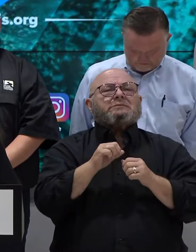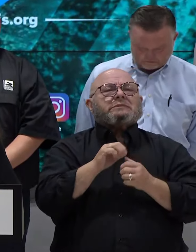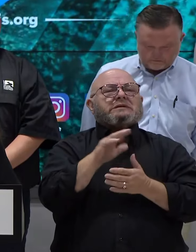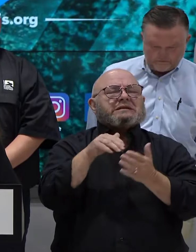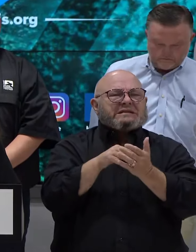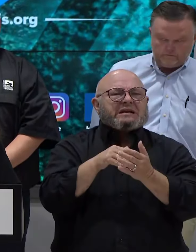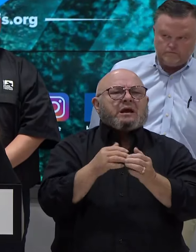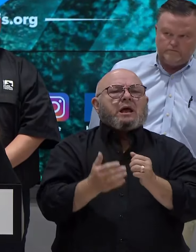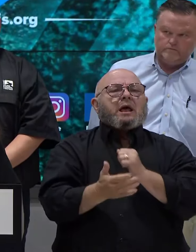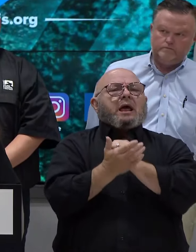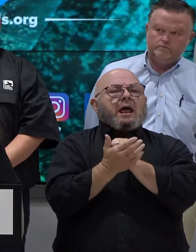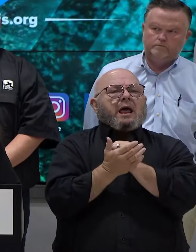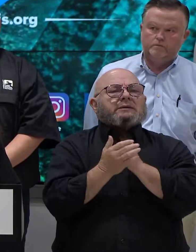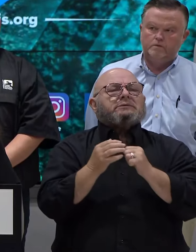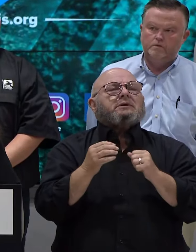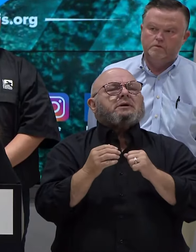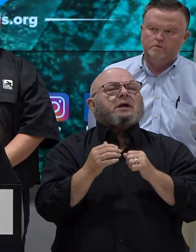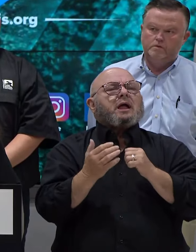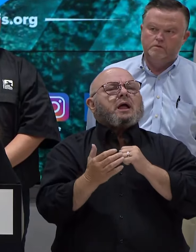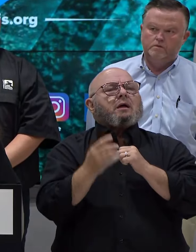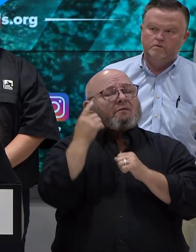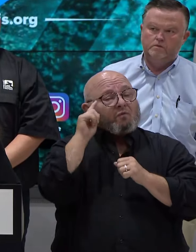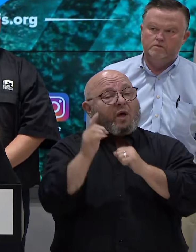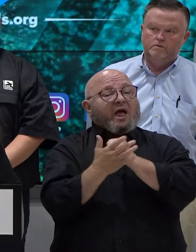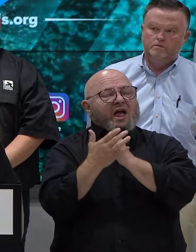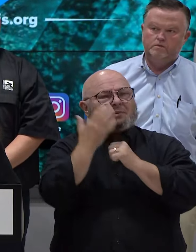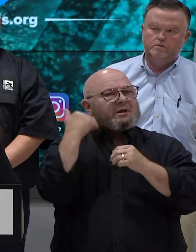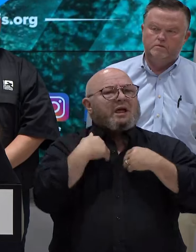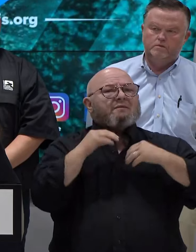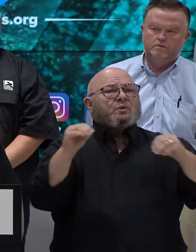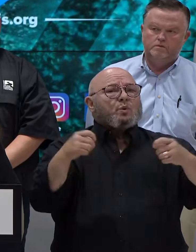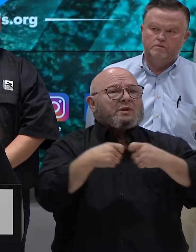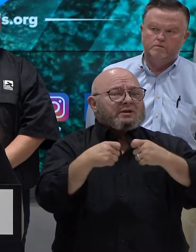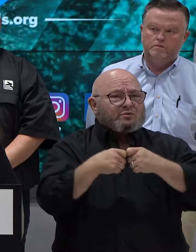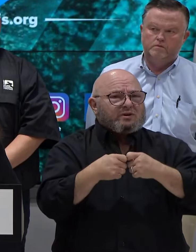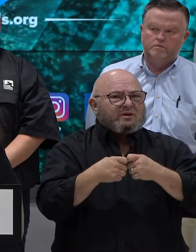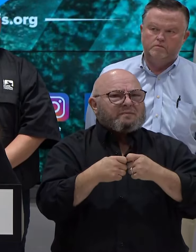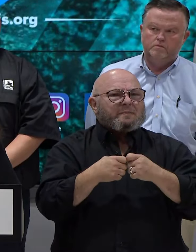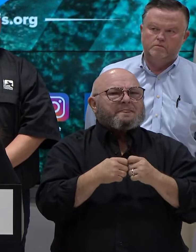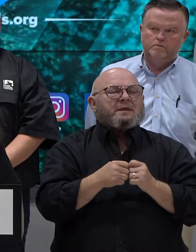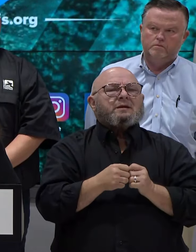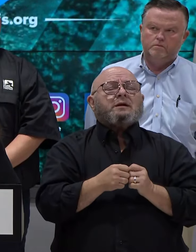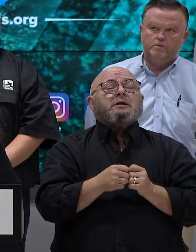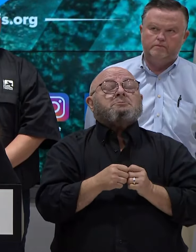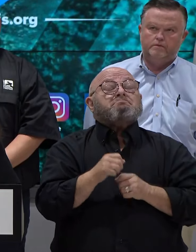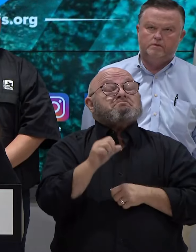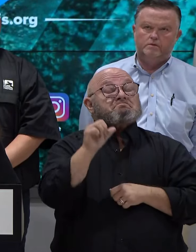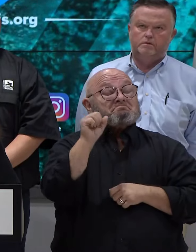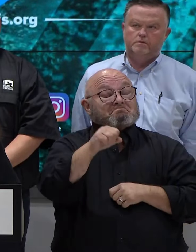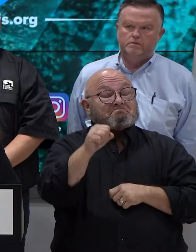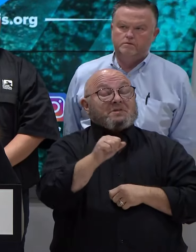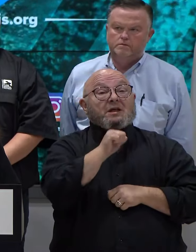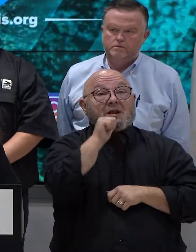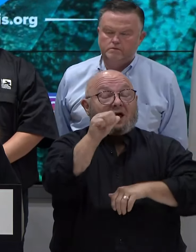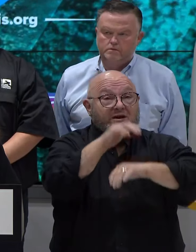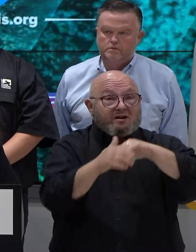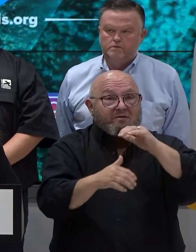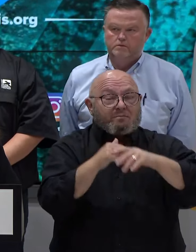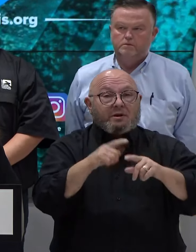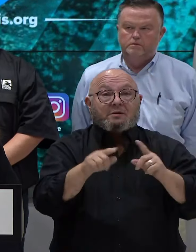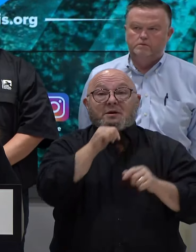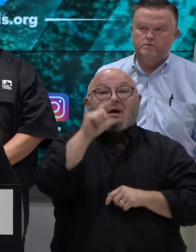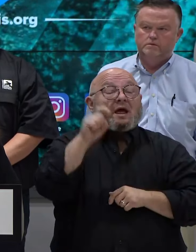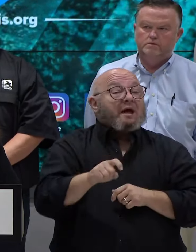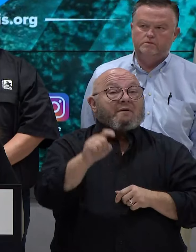that kind of help. And so it is very uncomfortable, but it does not have to